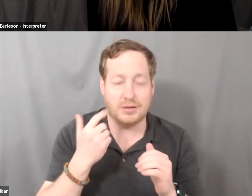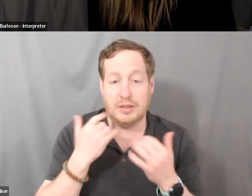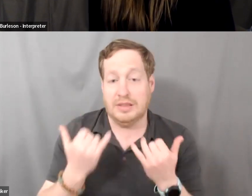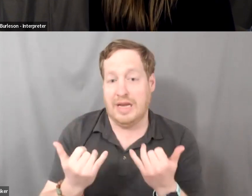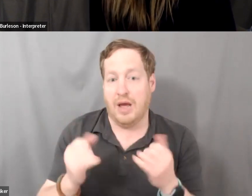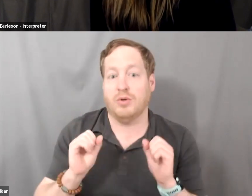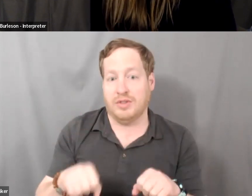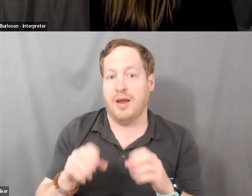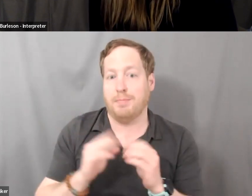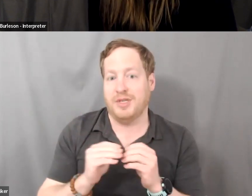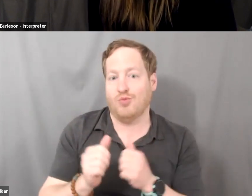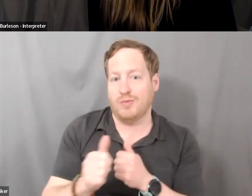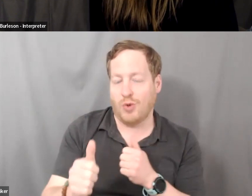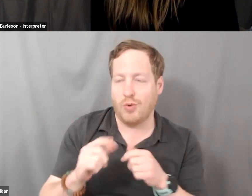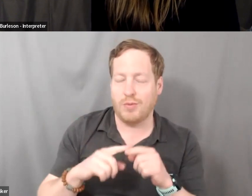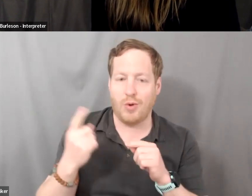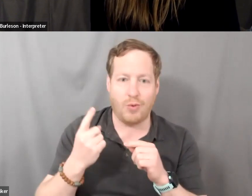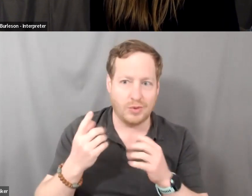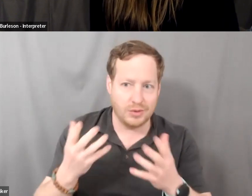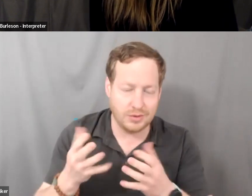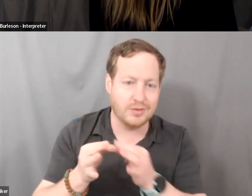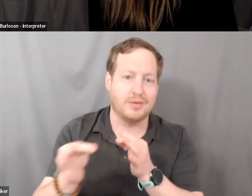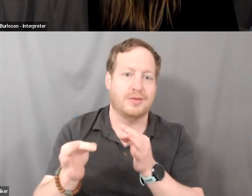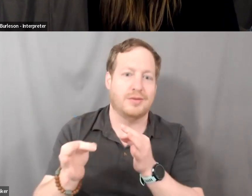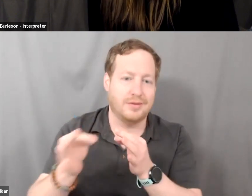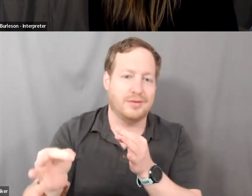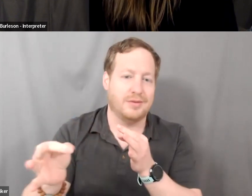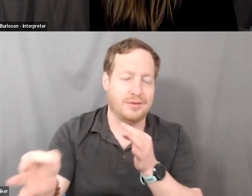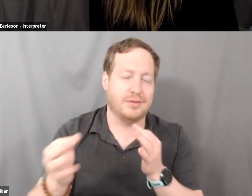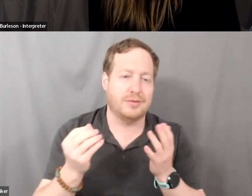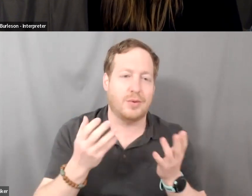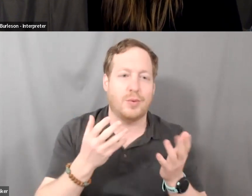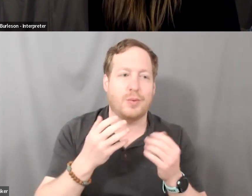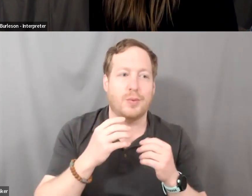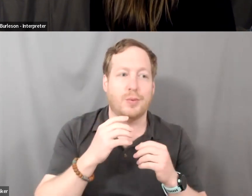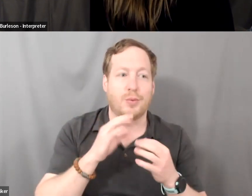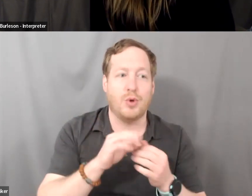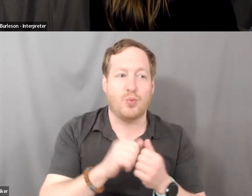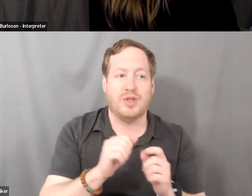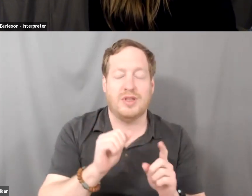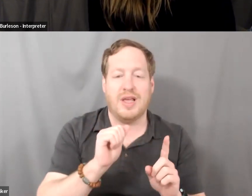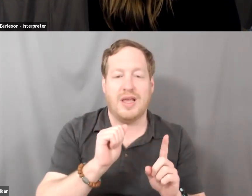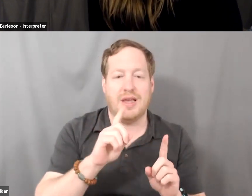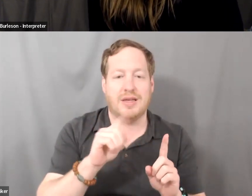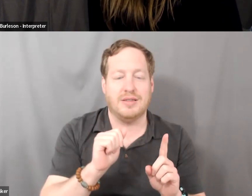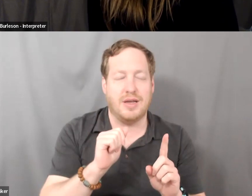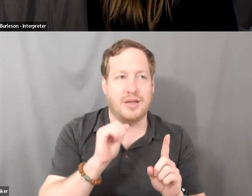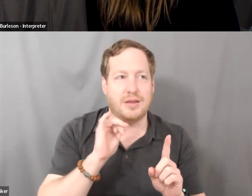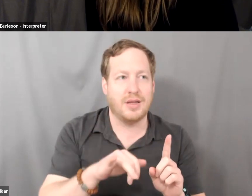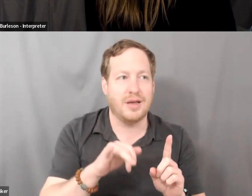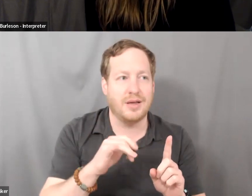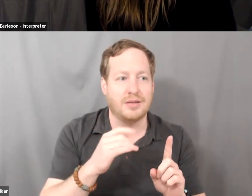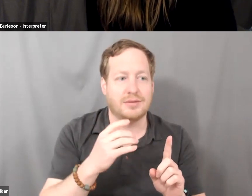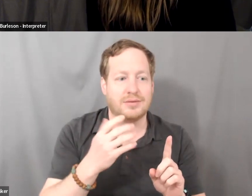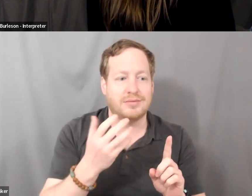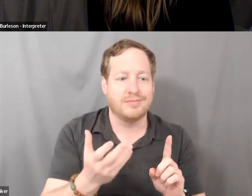pandemic and trying to do our best. And now we're able to meet remote, but it's always seeing these delays. And working